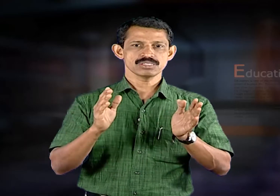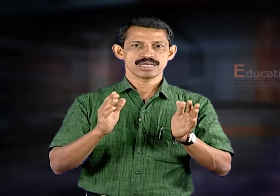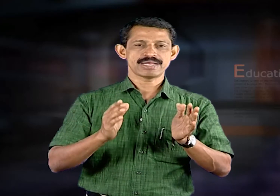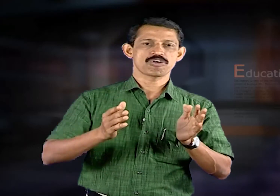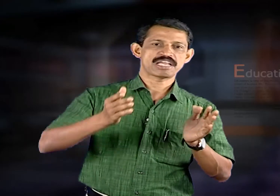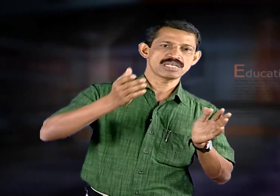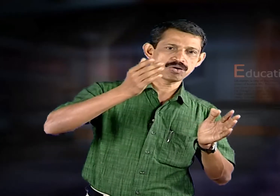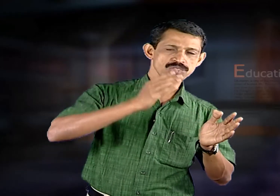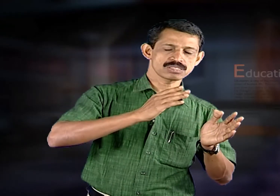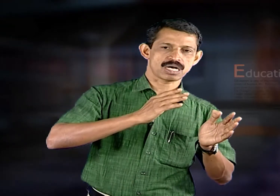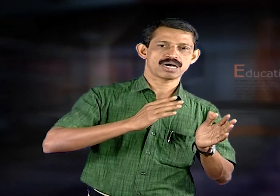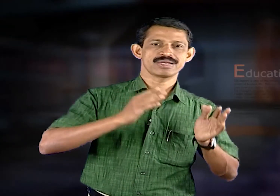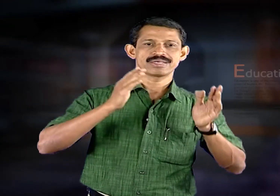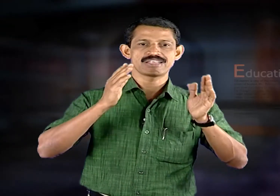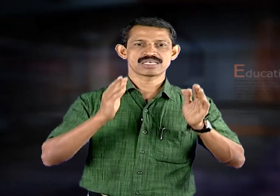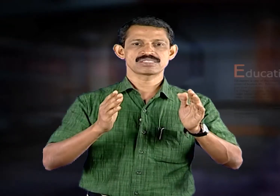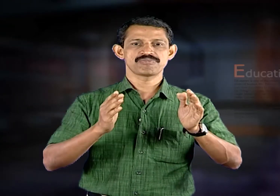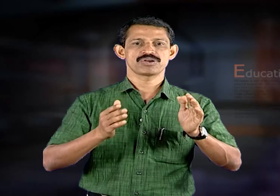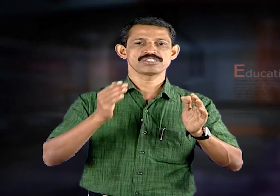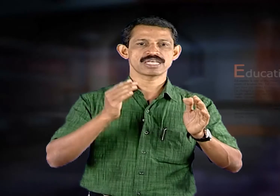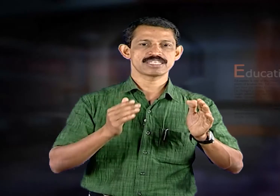and vocational courses are essential for this category.